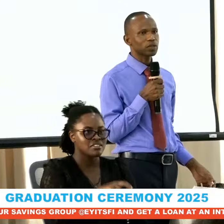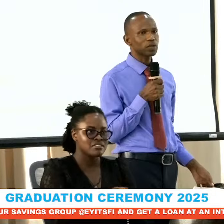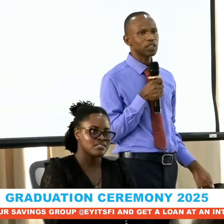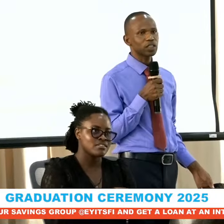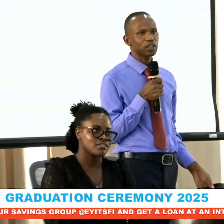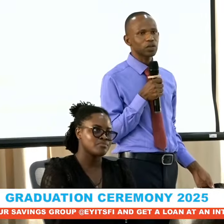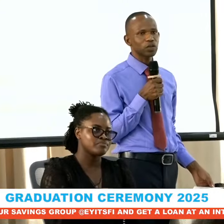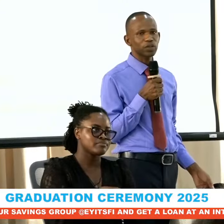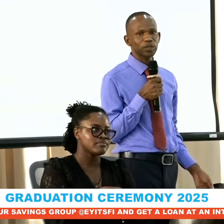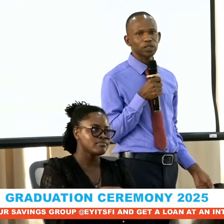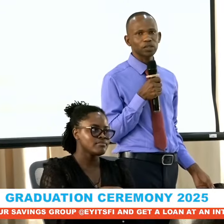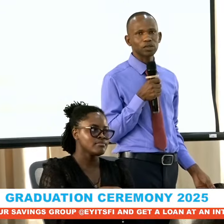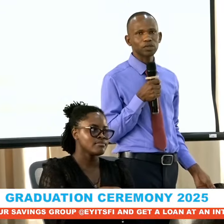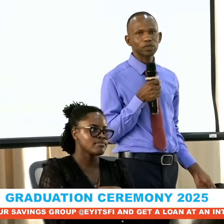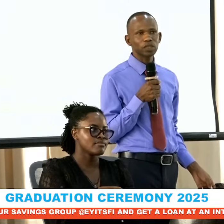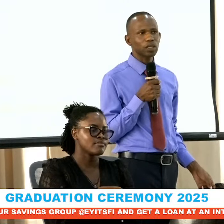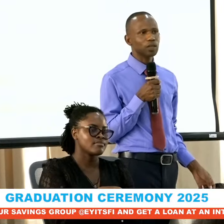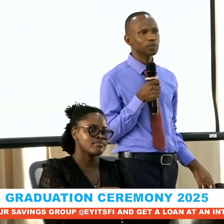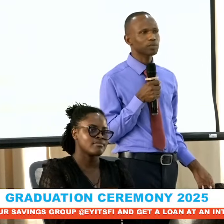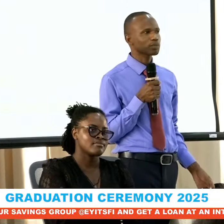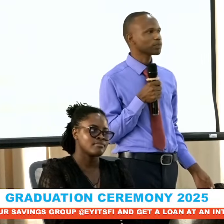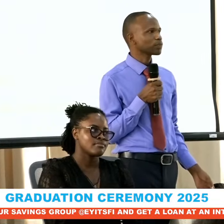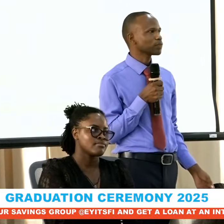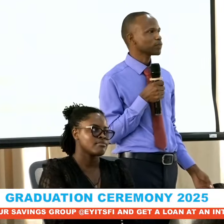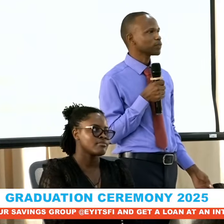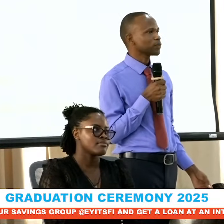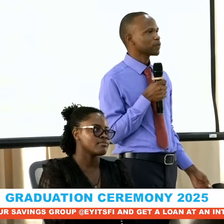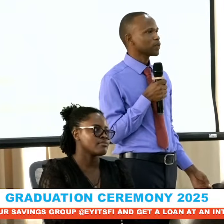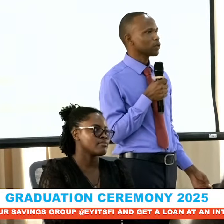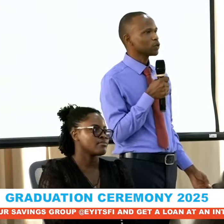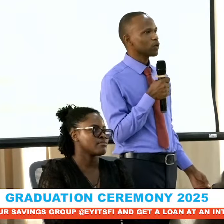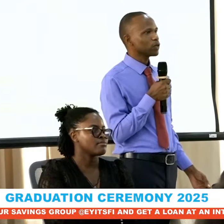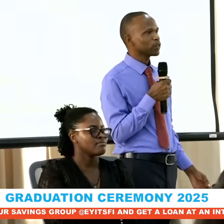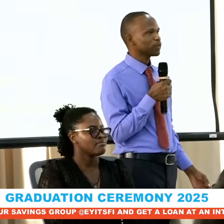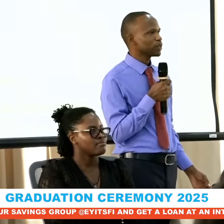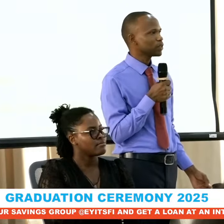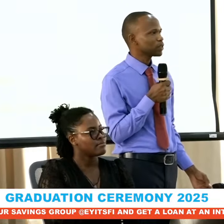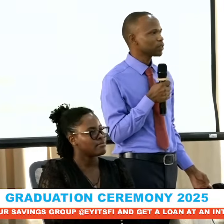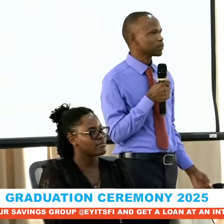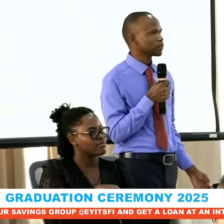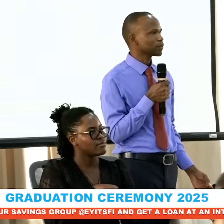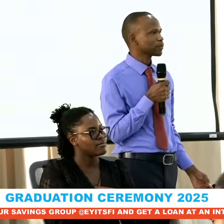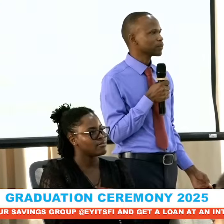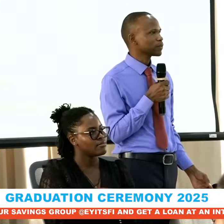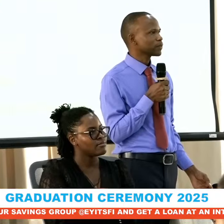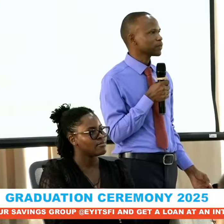are a student and you are doing medicine, stand up. Those who are doing medicine.